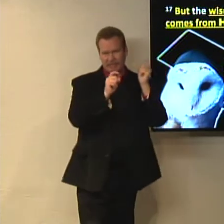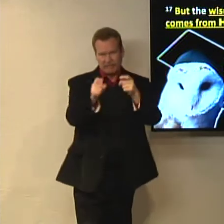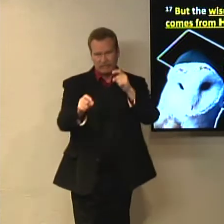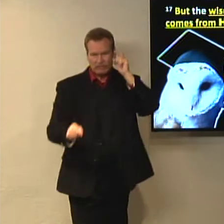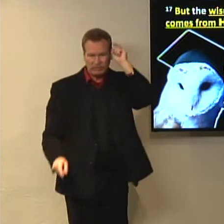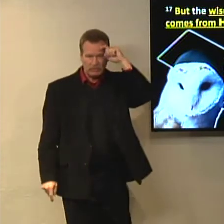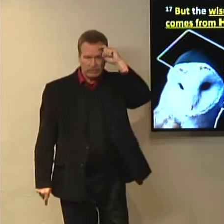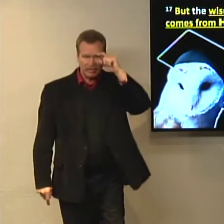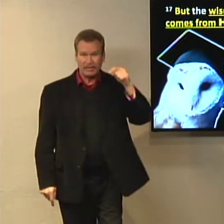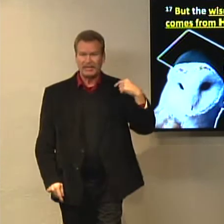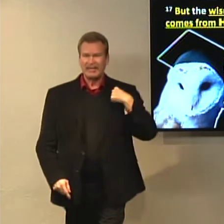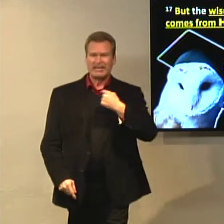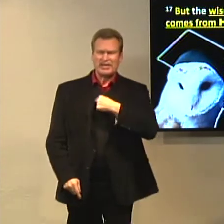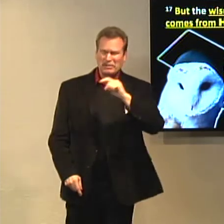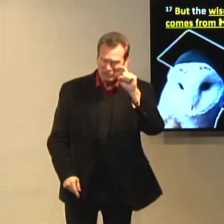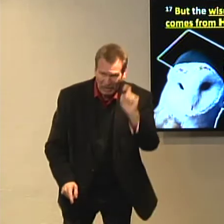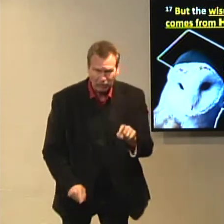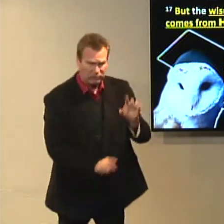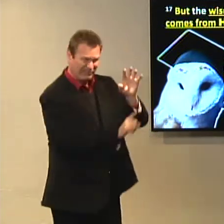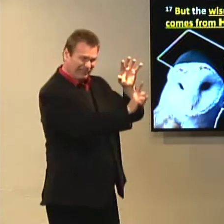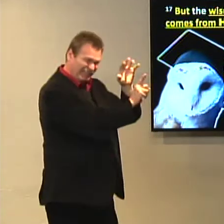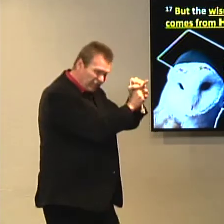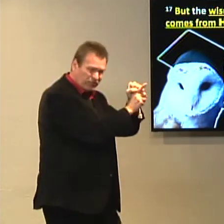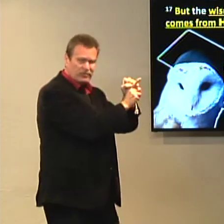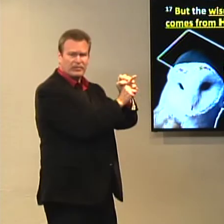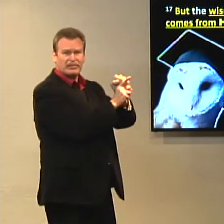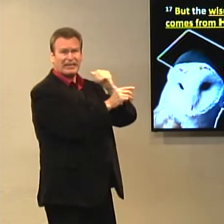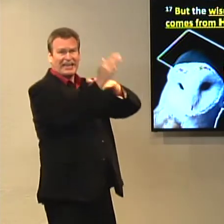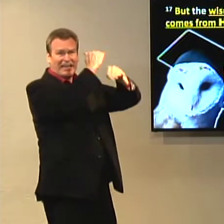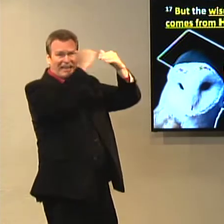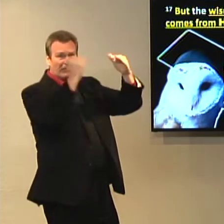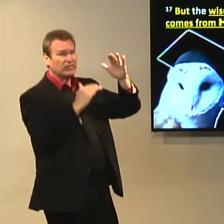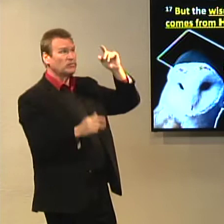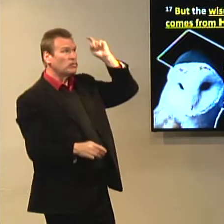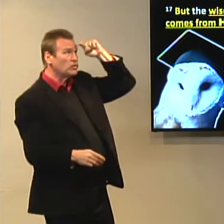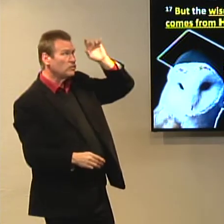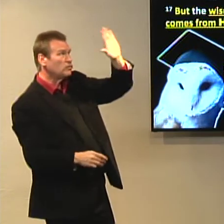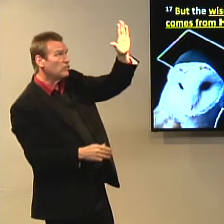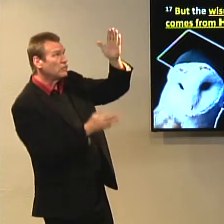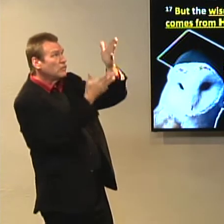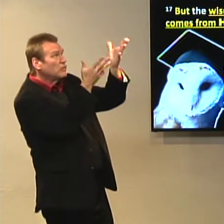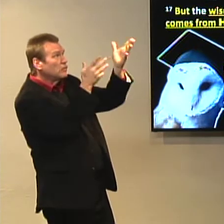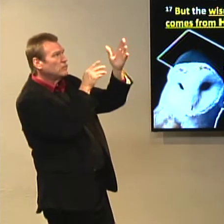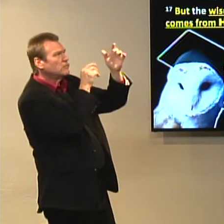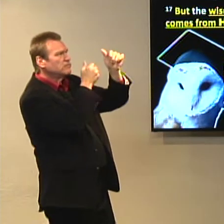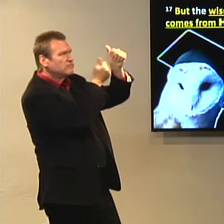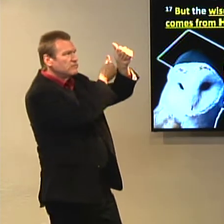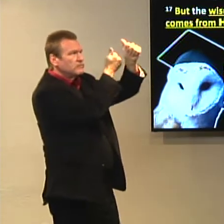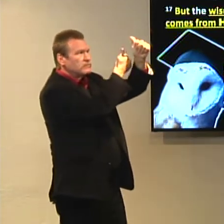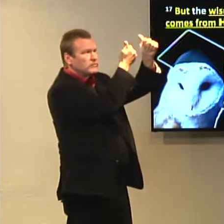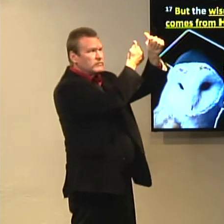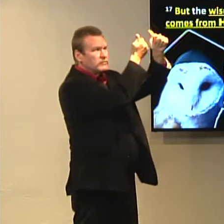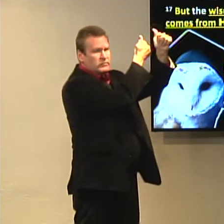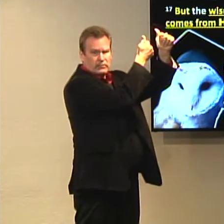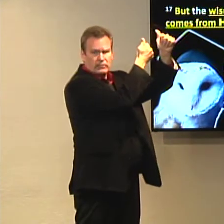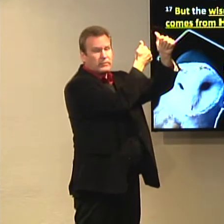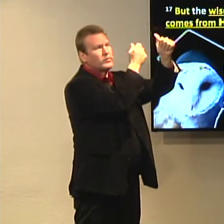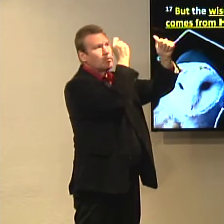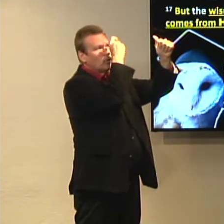Heavenly wisdom that is given to us. And this is what we are to go for. This is what we are to follow